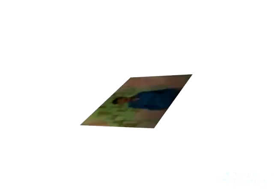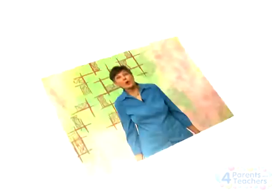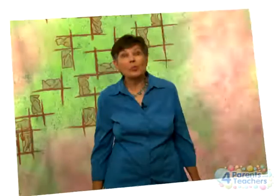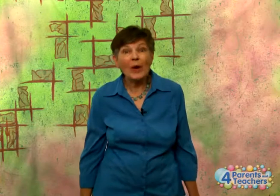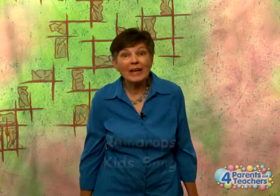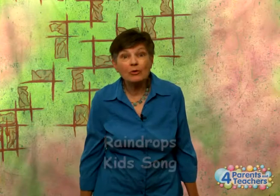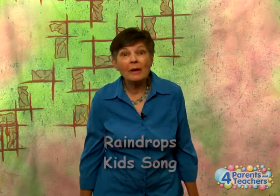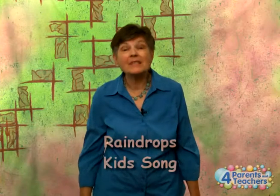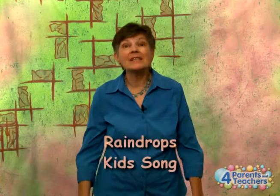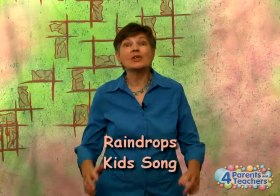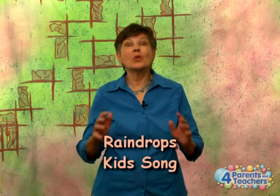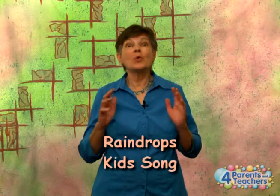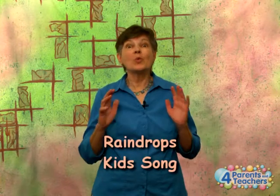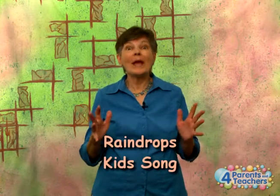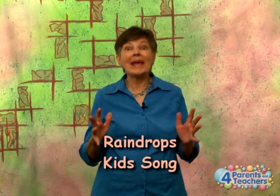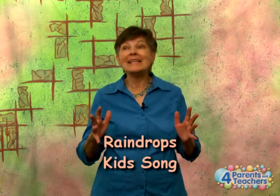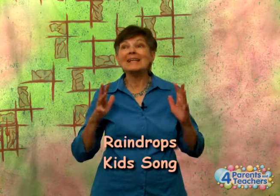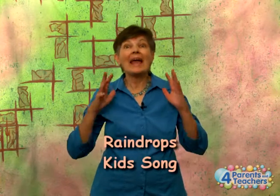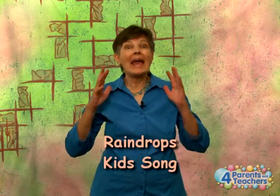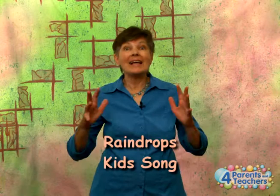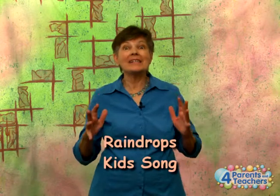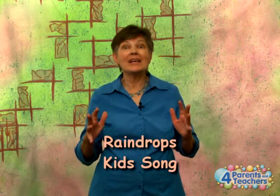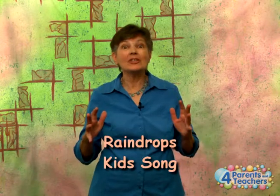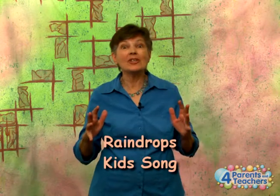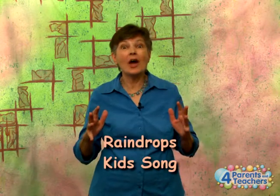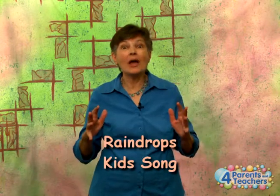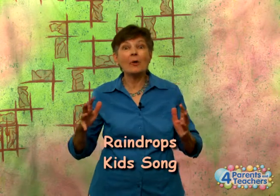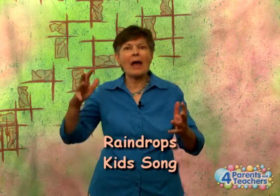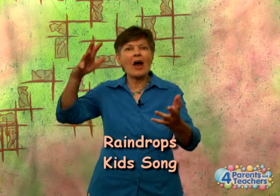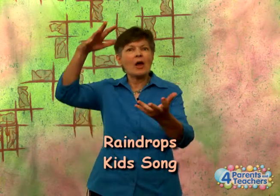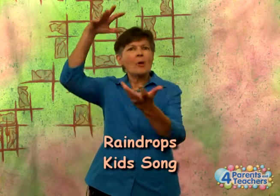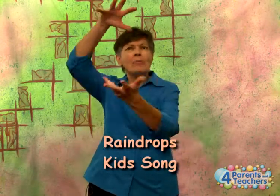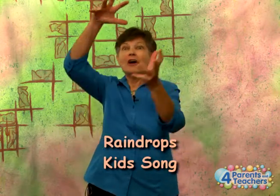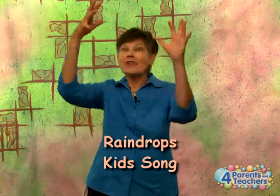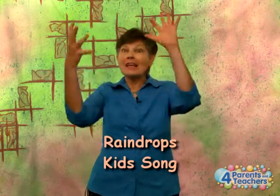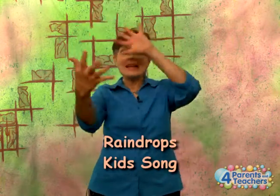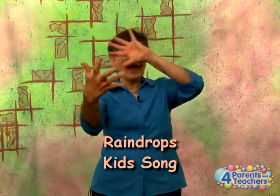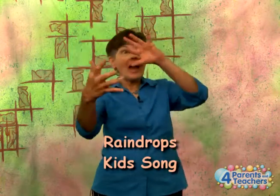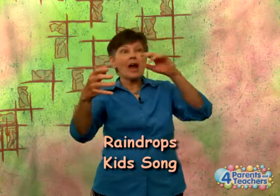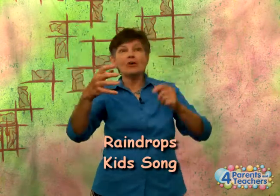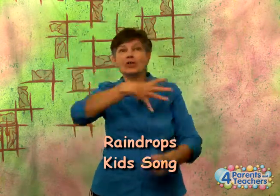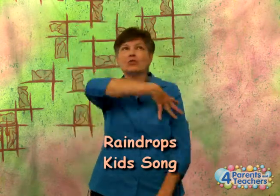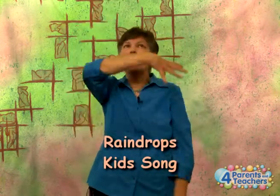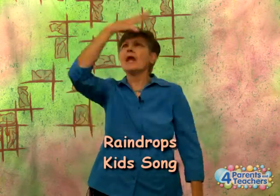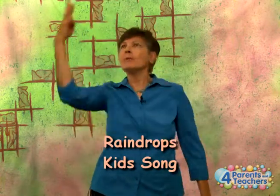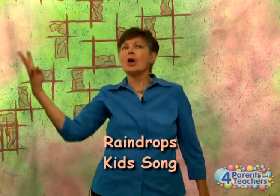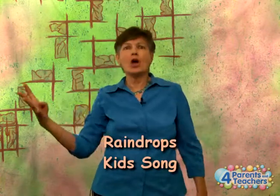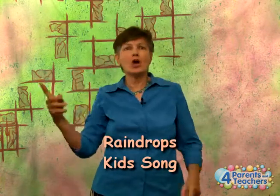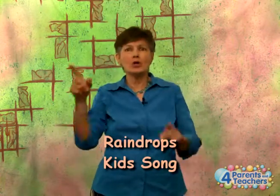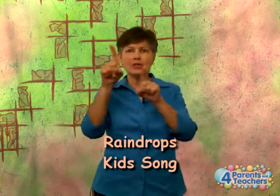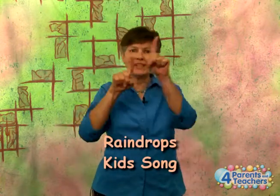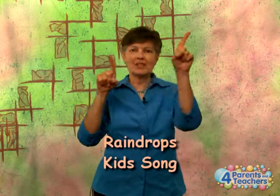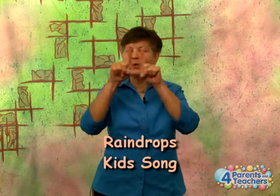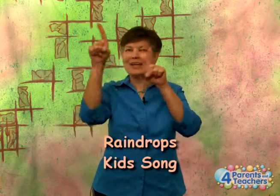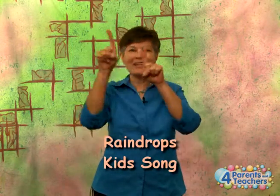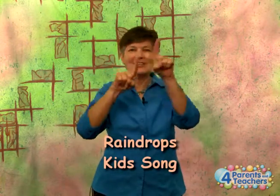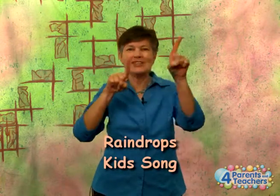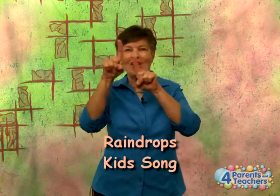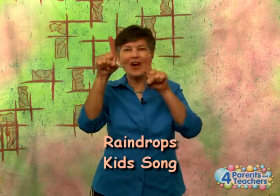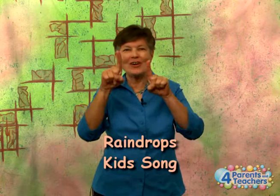Raindrops is a great ASL song about puffy clouds and rainbows and twinkling stars